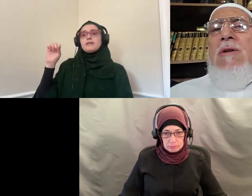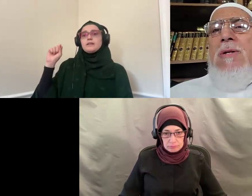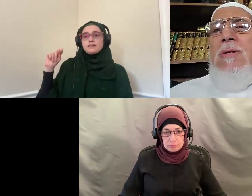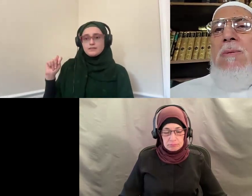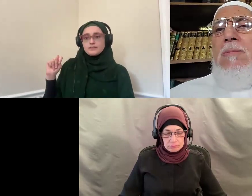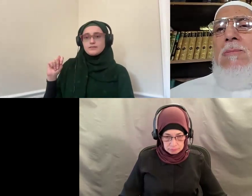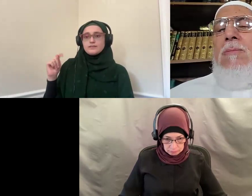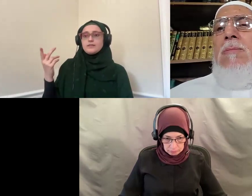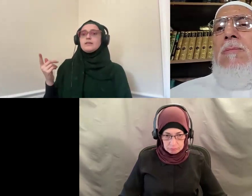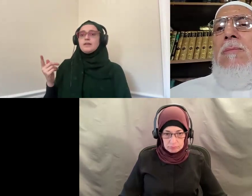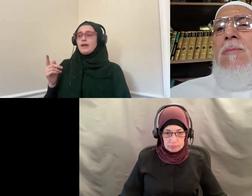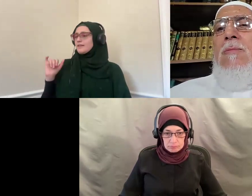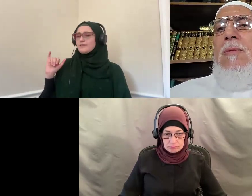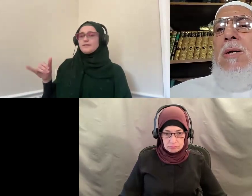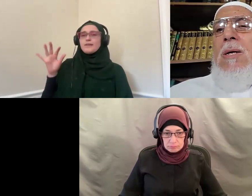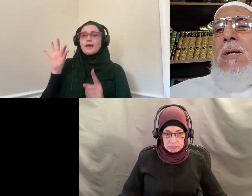the prophets.